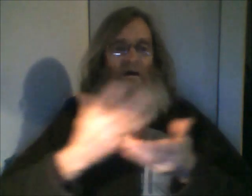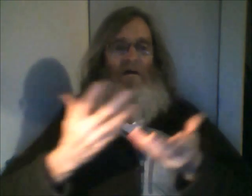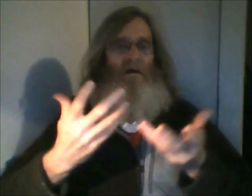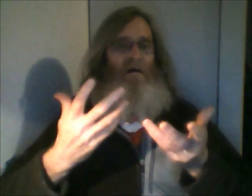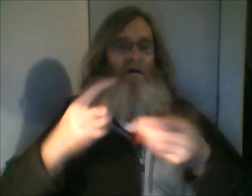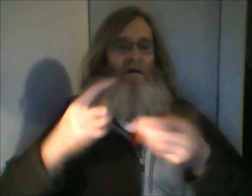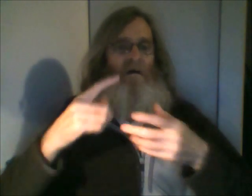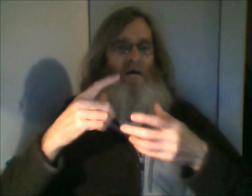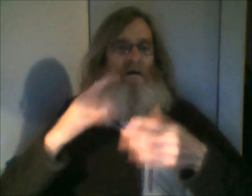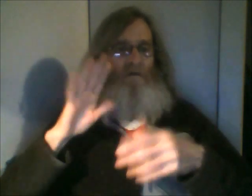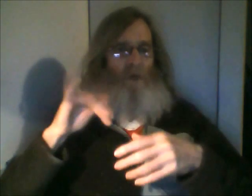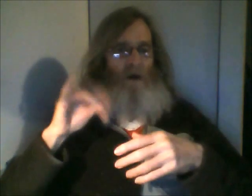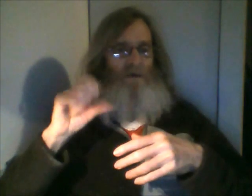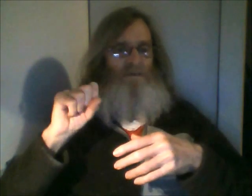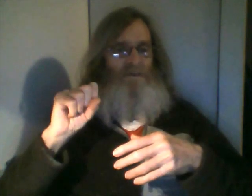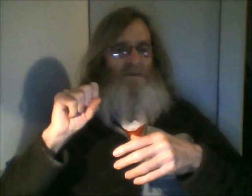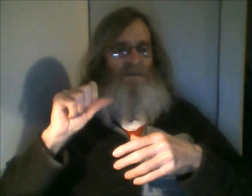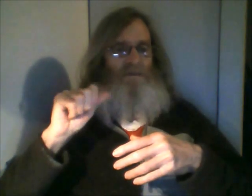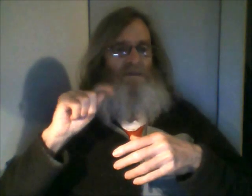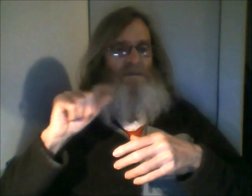protein-rich liquid that helps us fight infection.